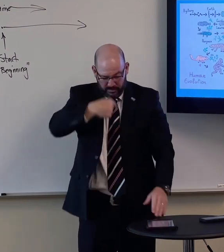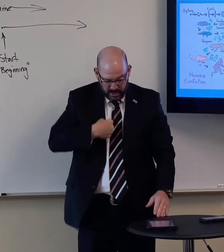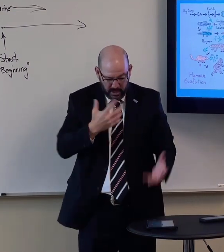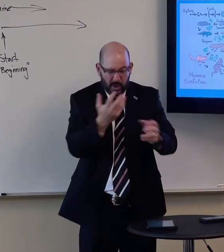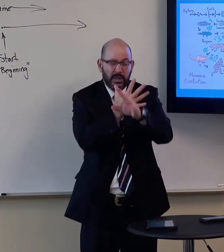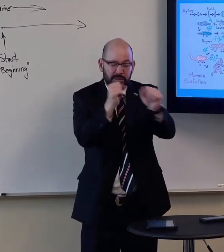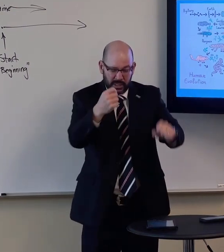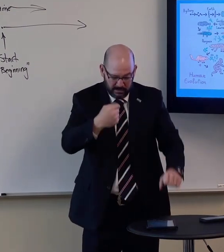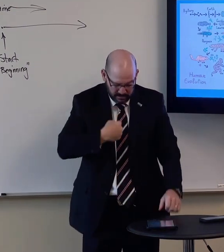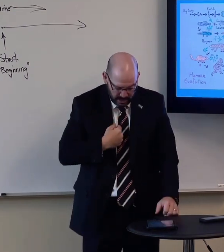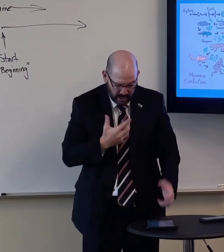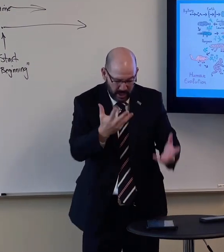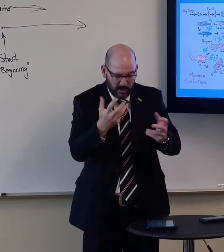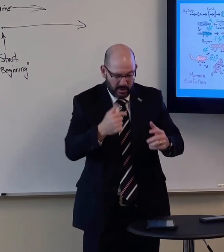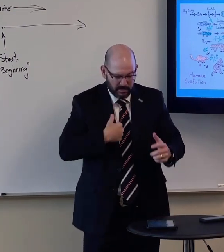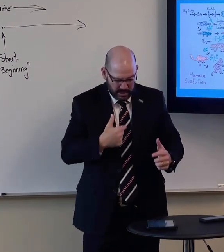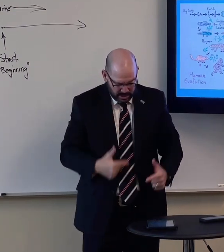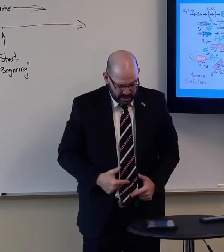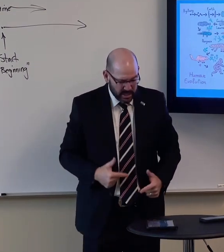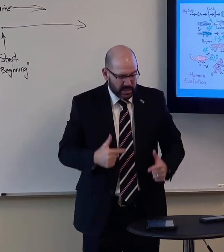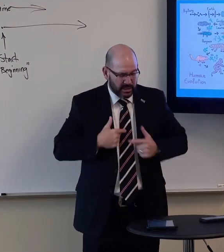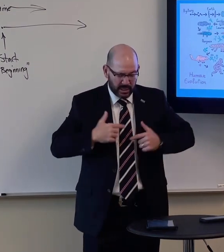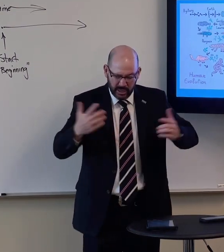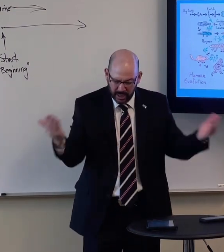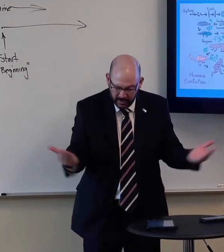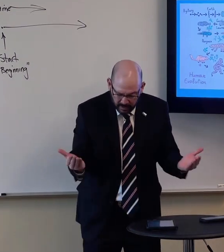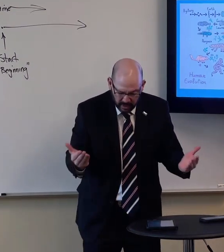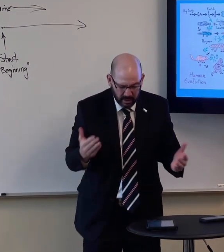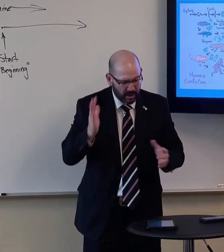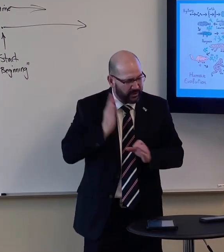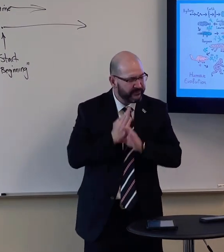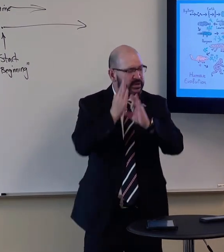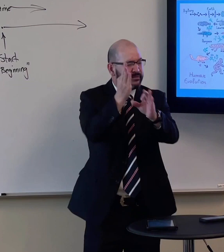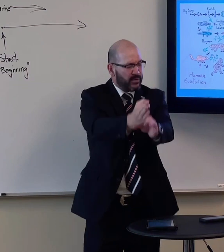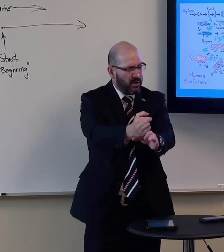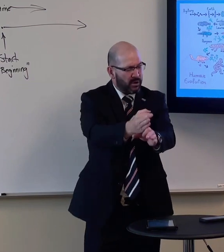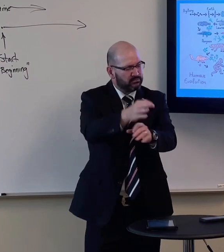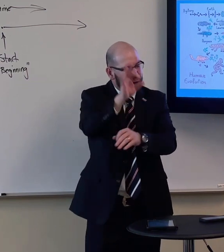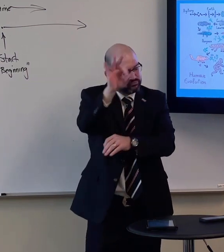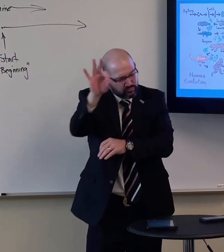best plan for us. You want us to live forever.